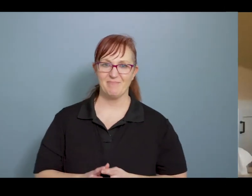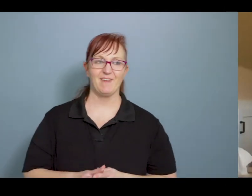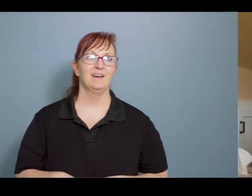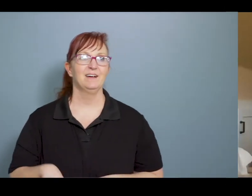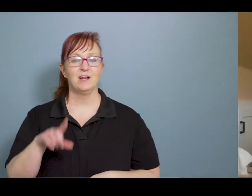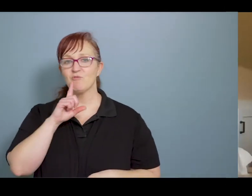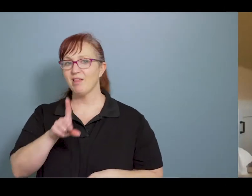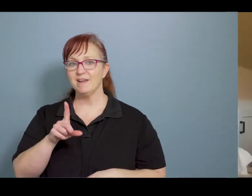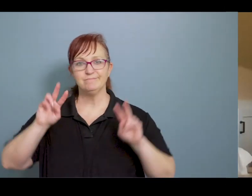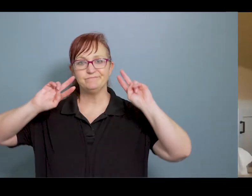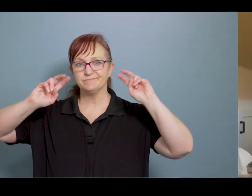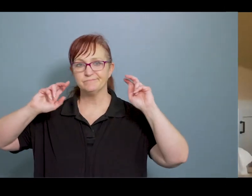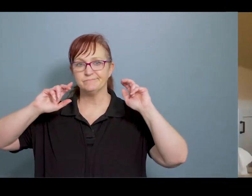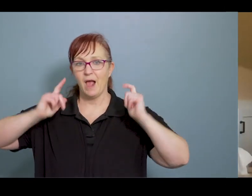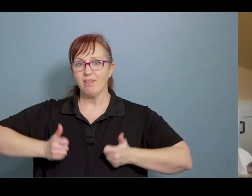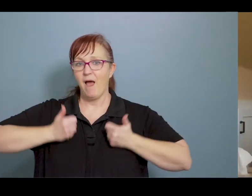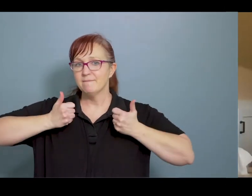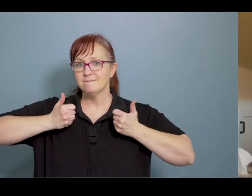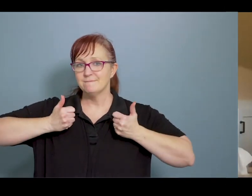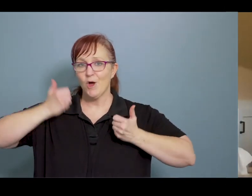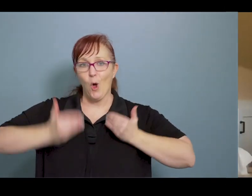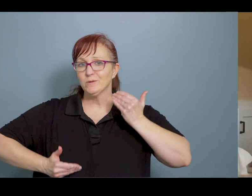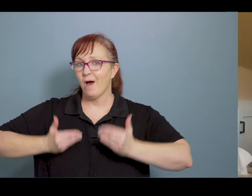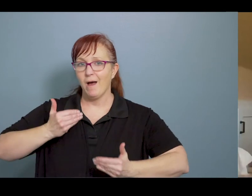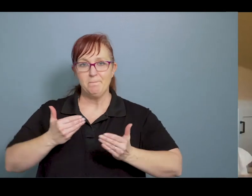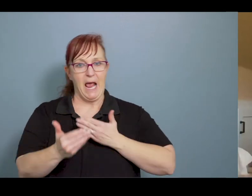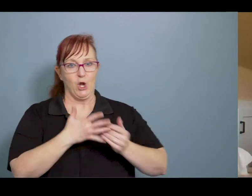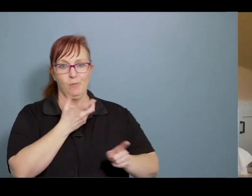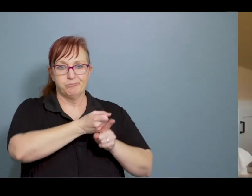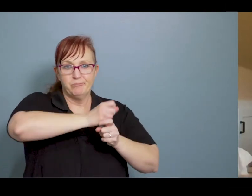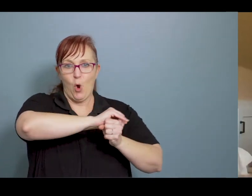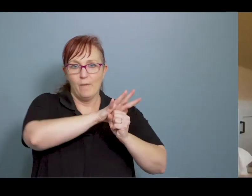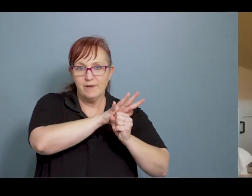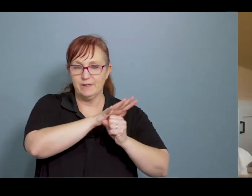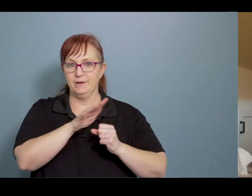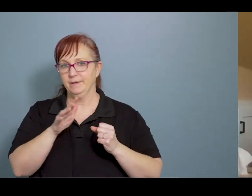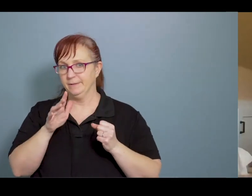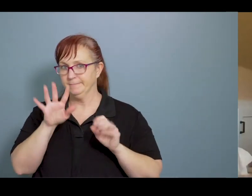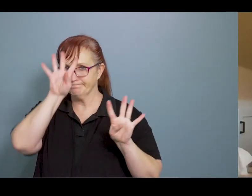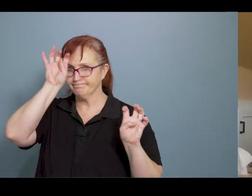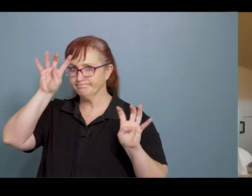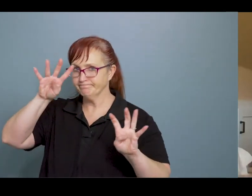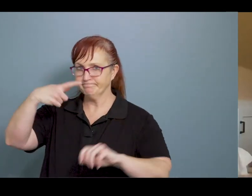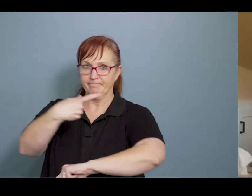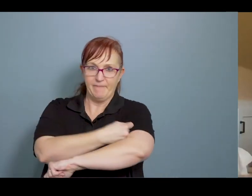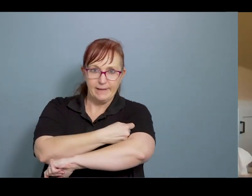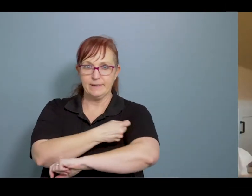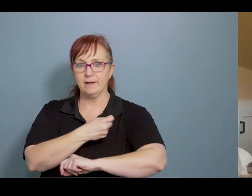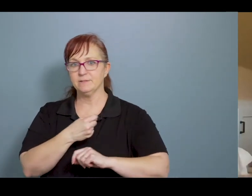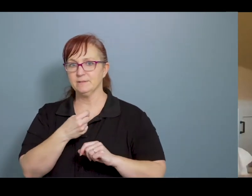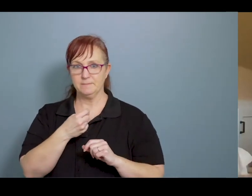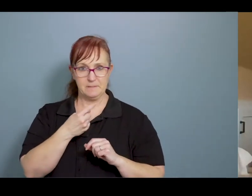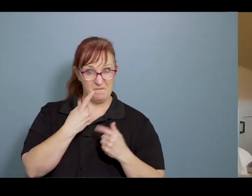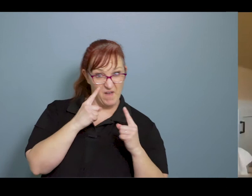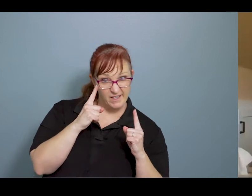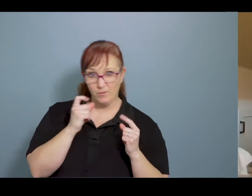to what goes on with COVID. You know, we've had a lot of dialogue here about vaccinations and what's going to be the effective